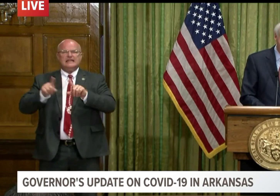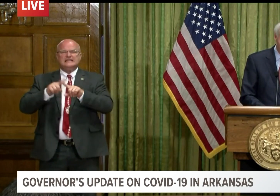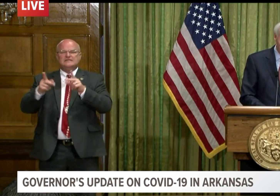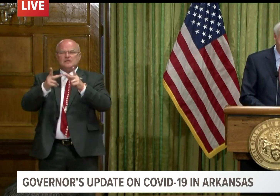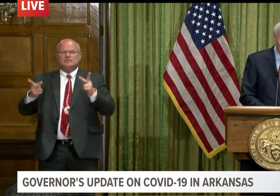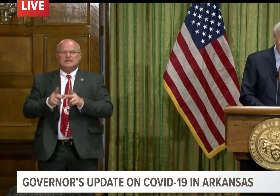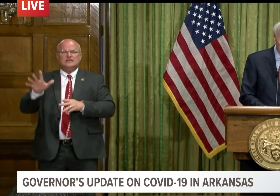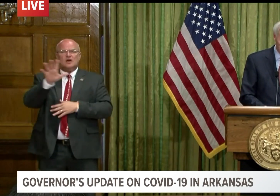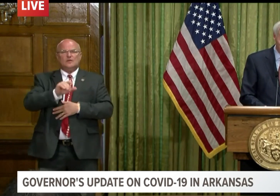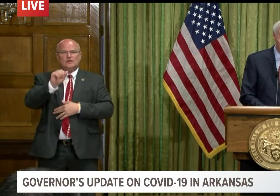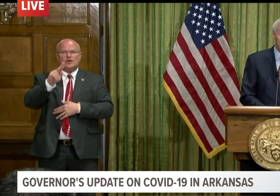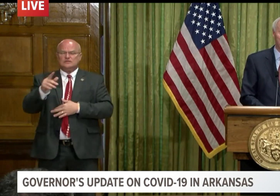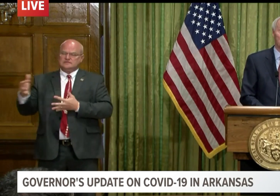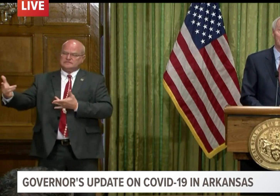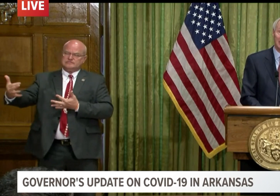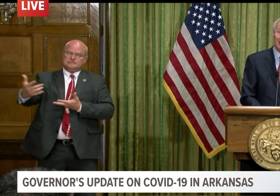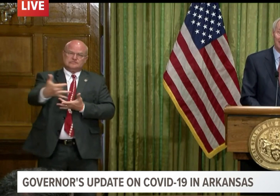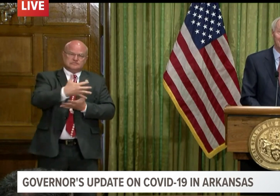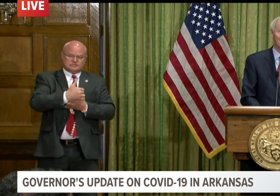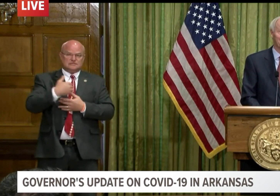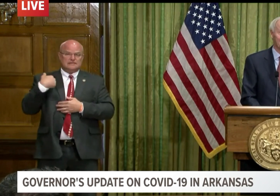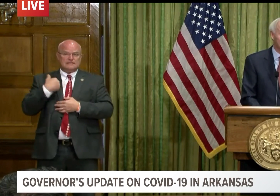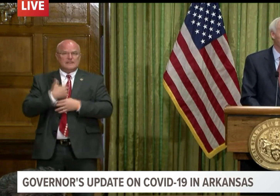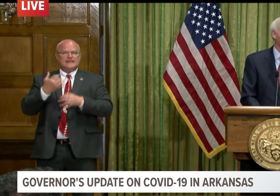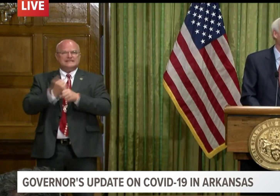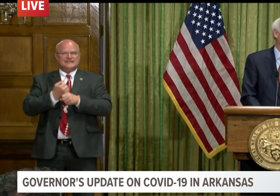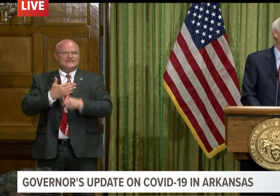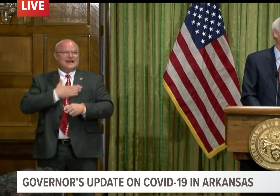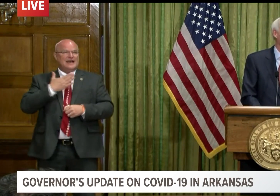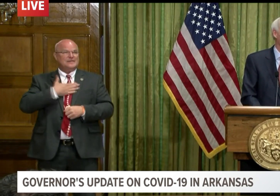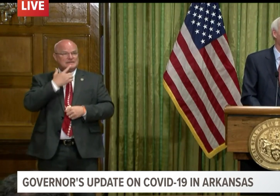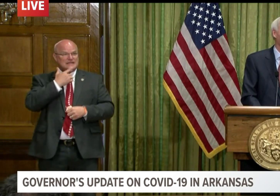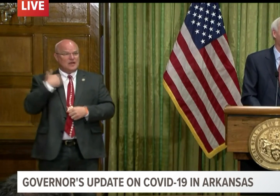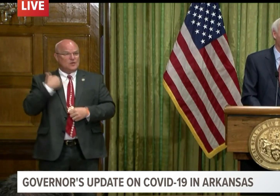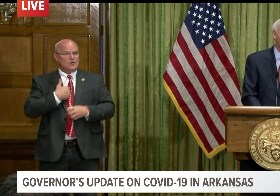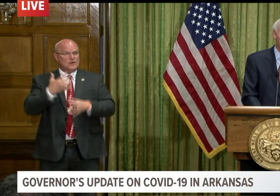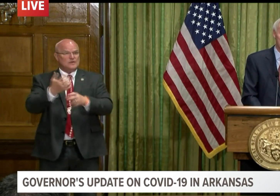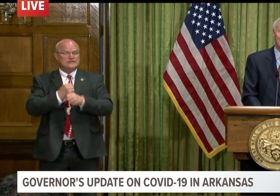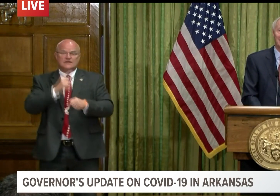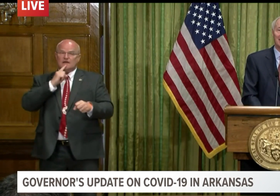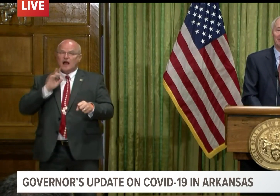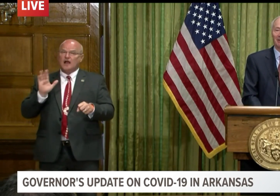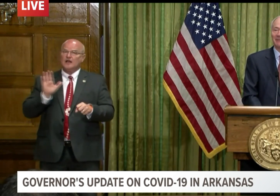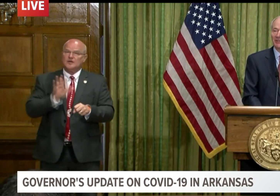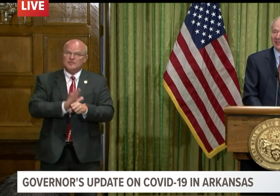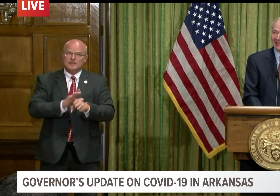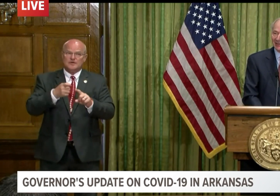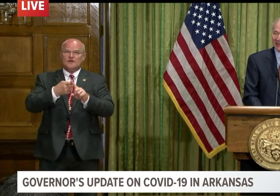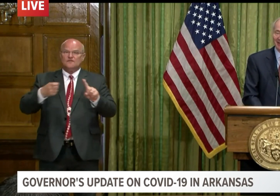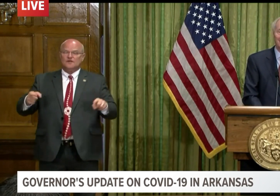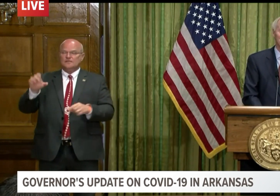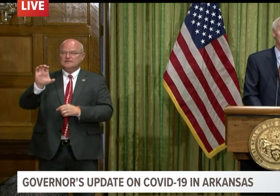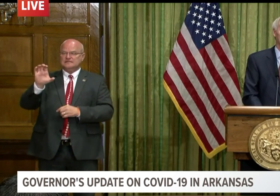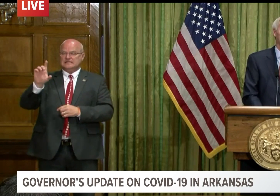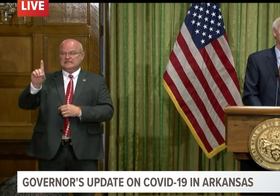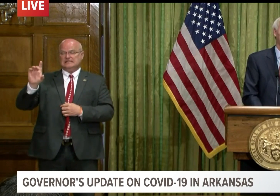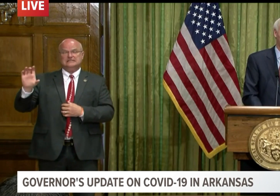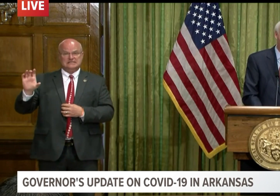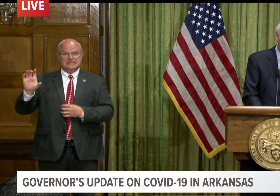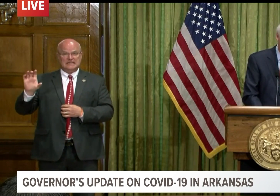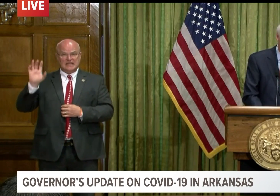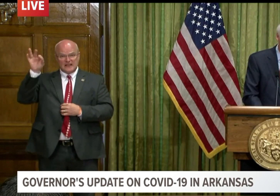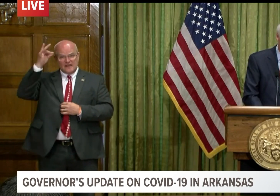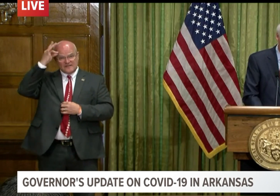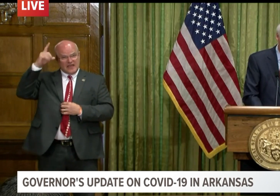across Arkansas. And so we've received, and I'm pleased to say, we've received a commitment from the CDC,